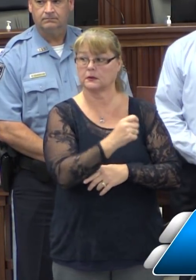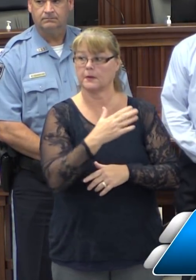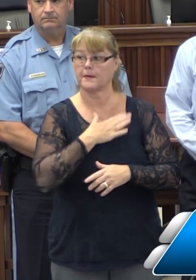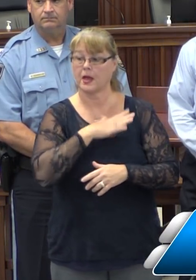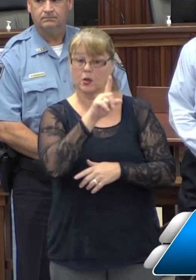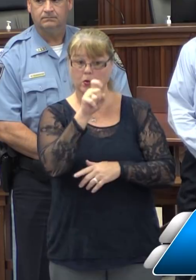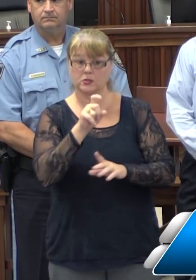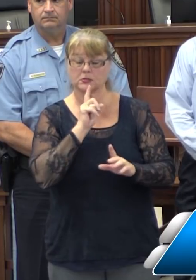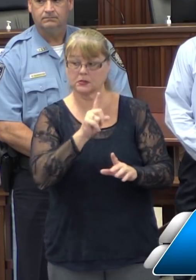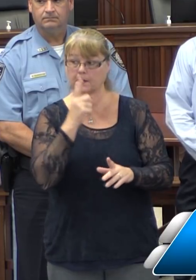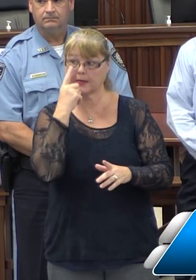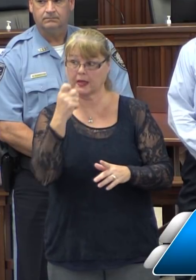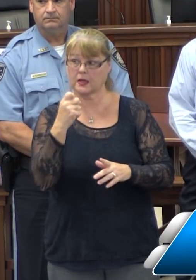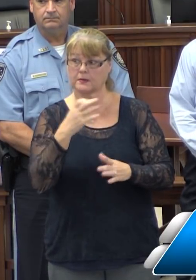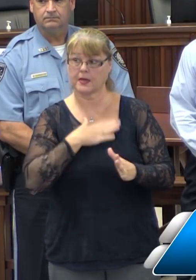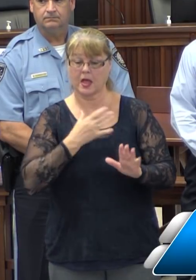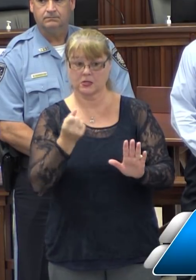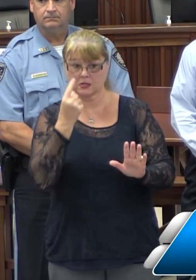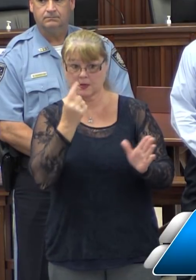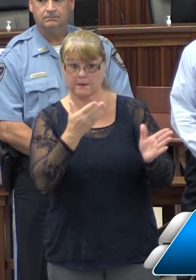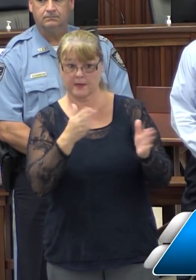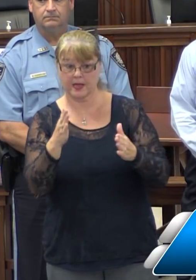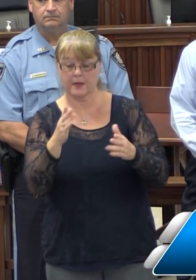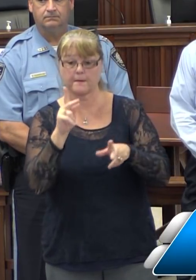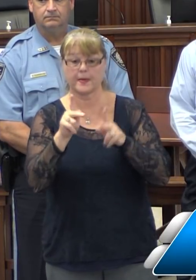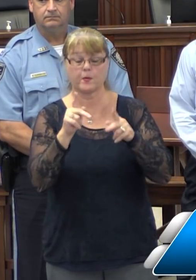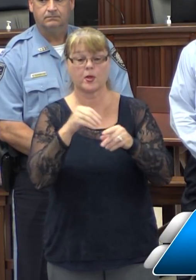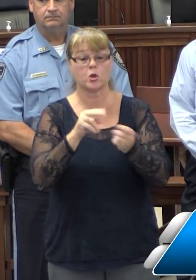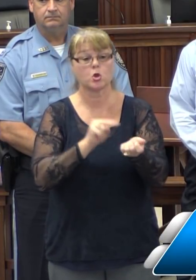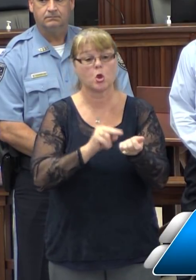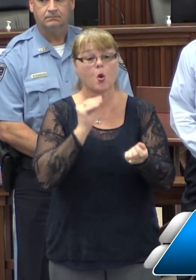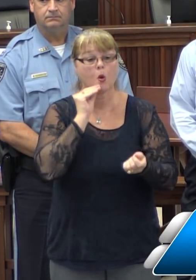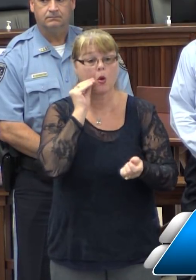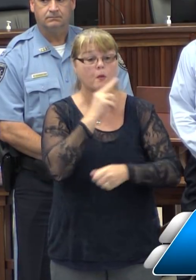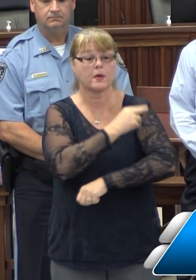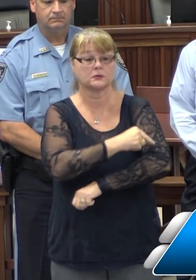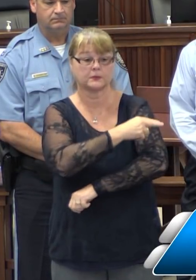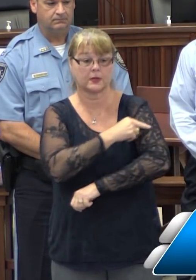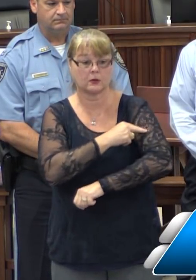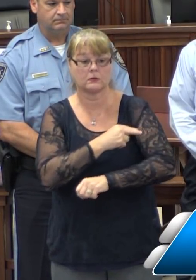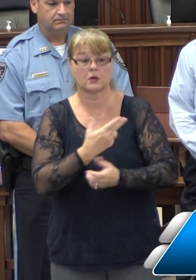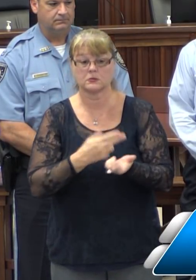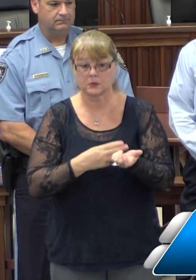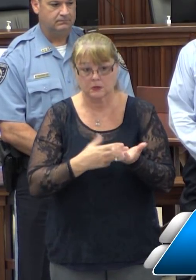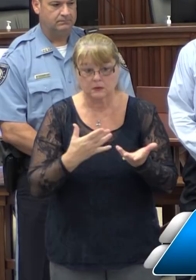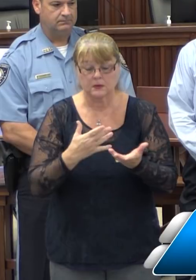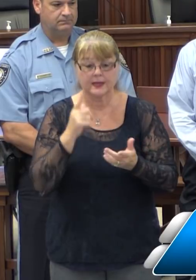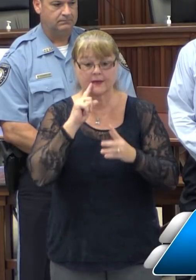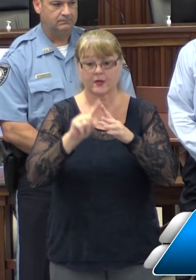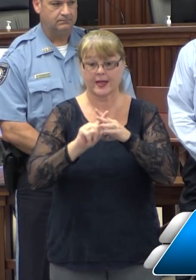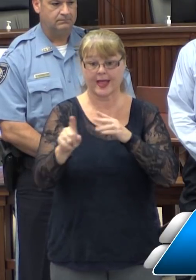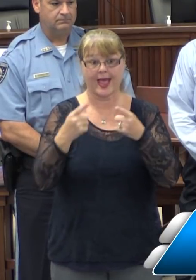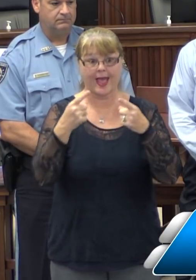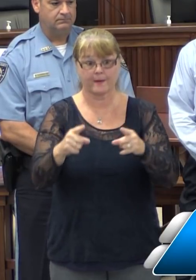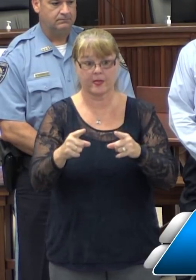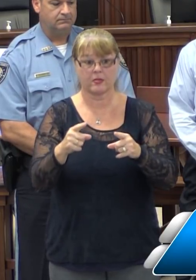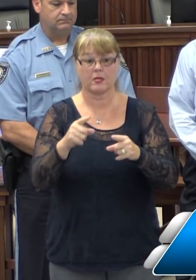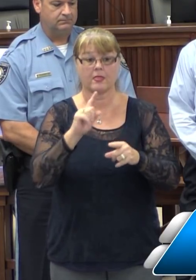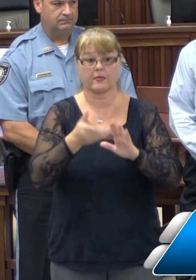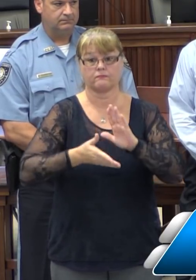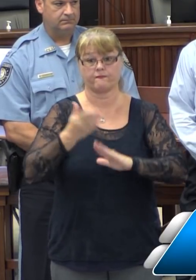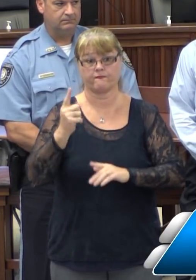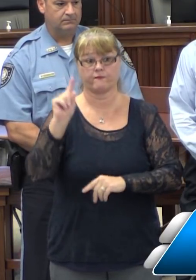My question is, because the way I understand the plan, folks in nursing homes and hospitals, if an evacuation order came down, they go